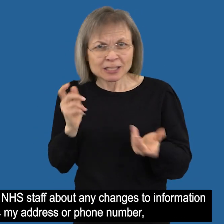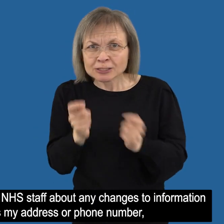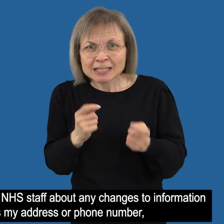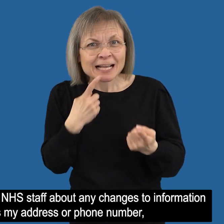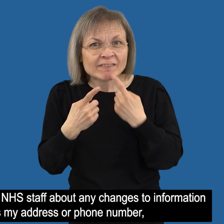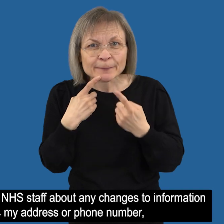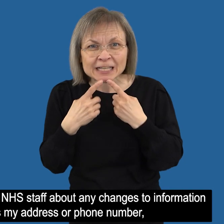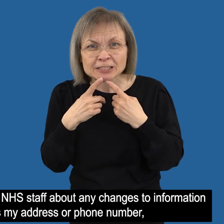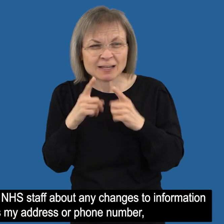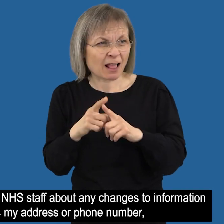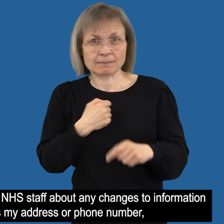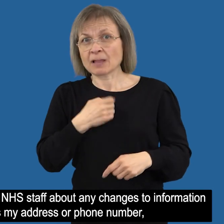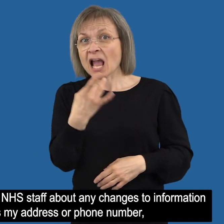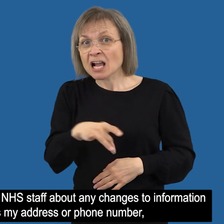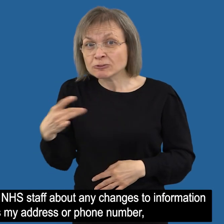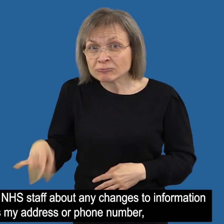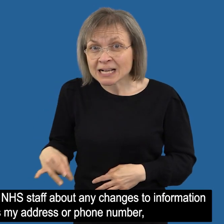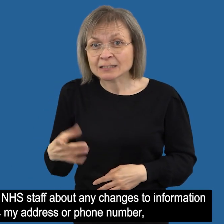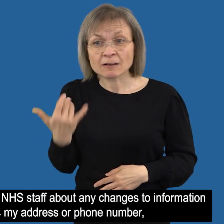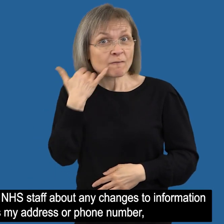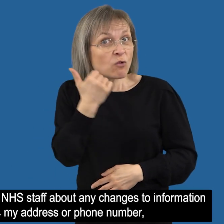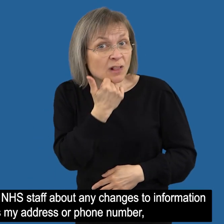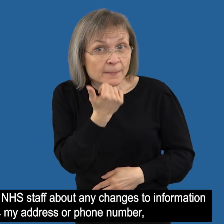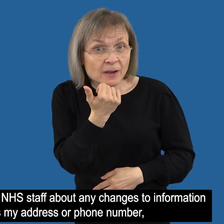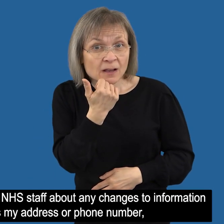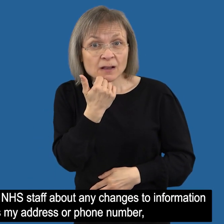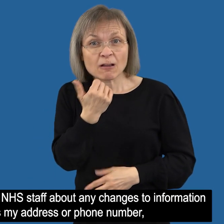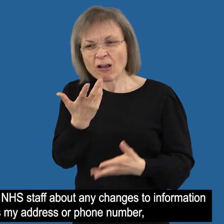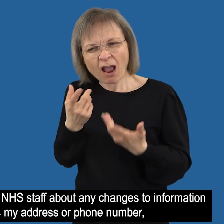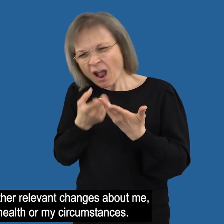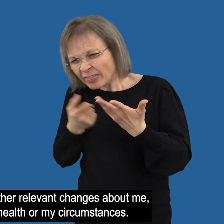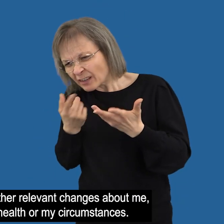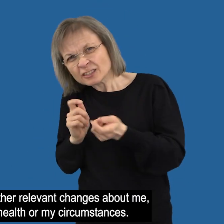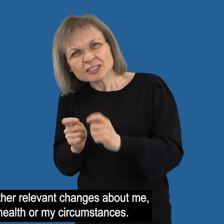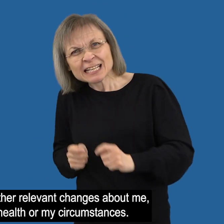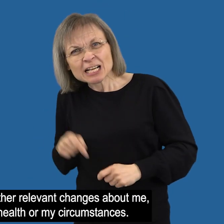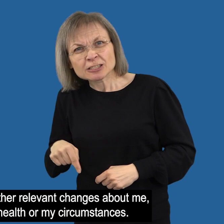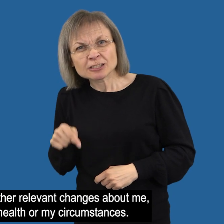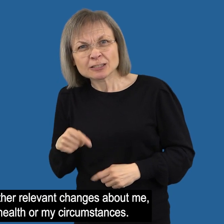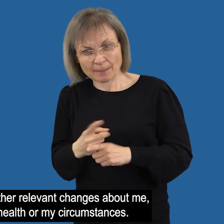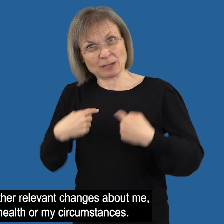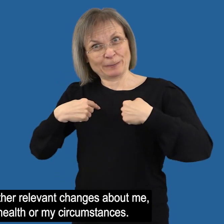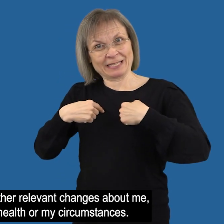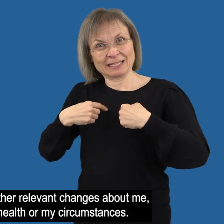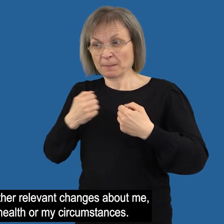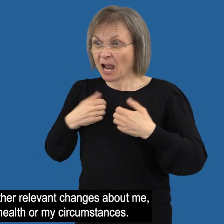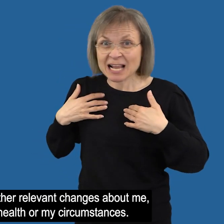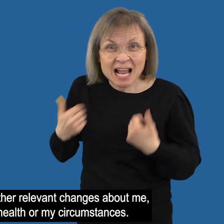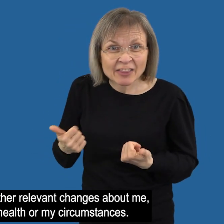I will tell the relevant NHS staff about any changes to information such as my address or phone number, or any other